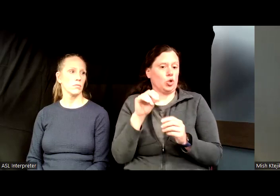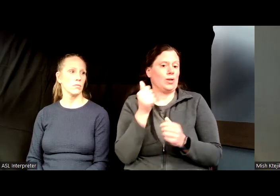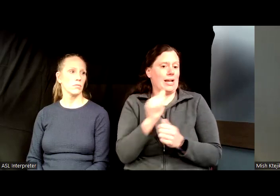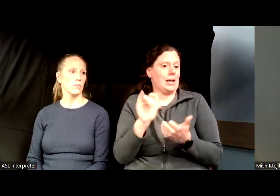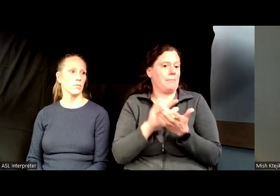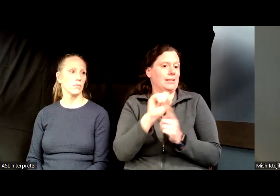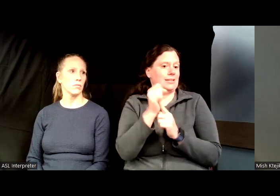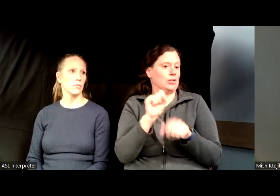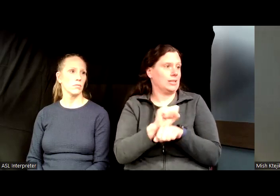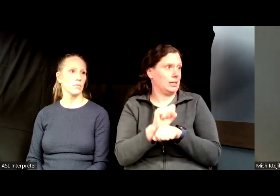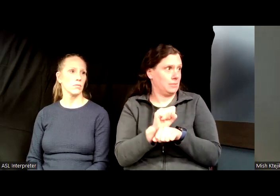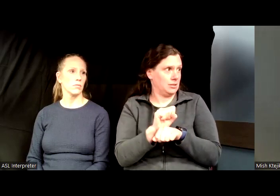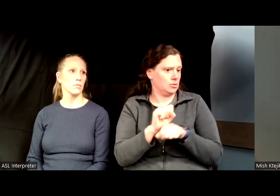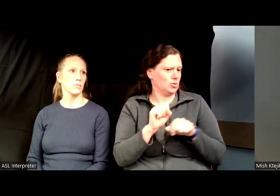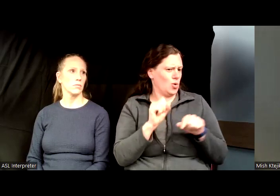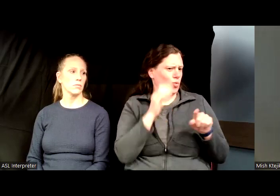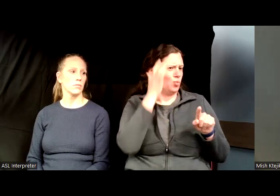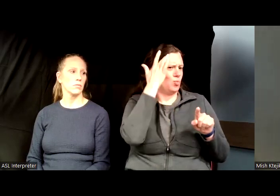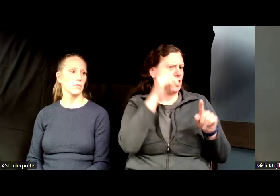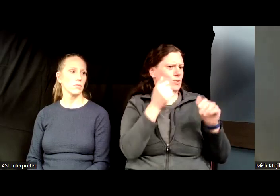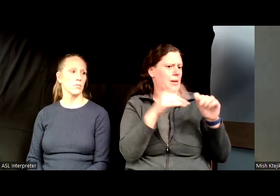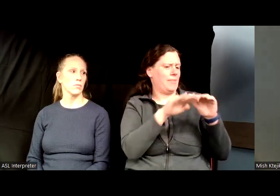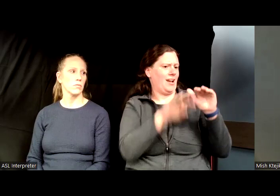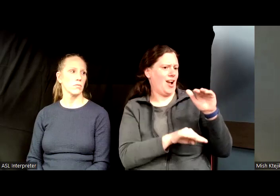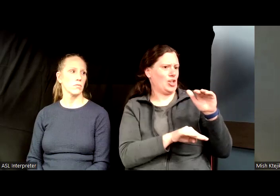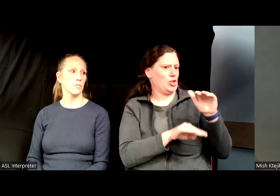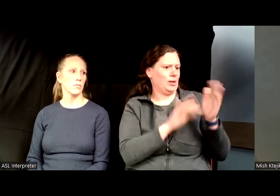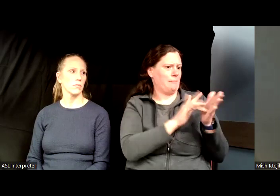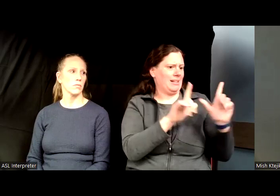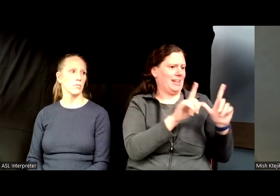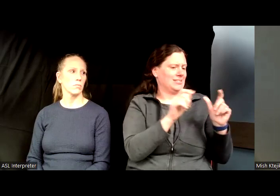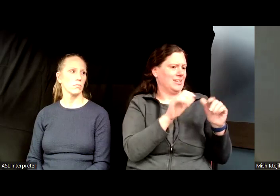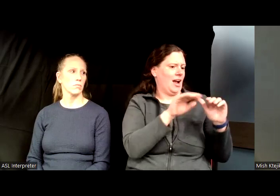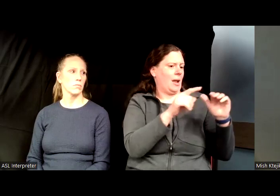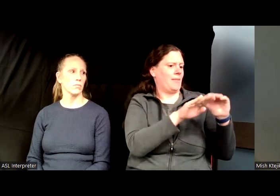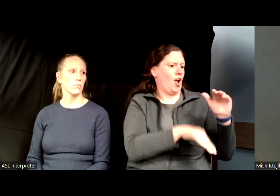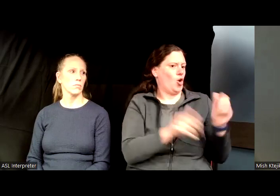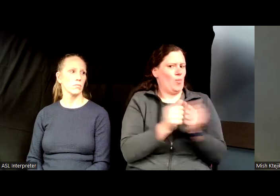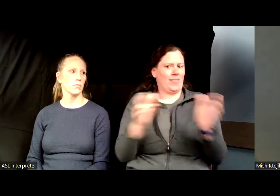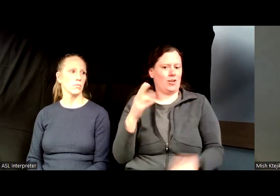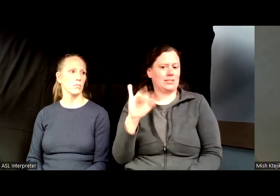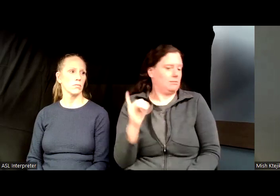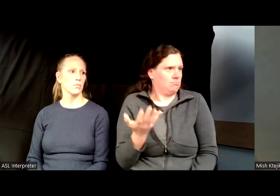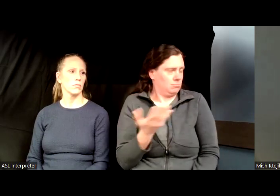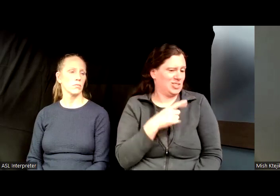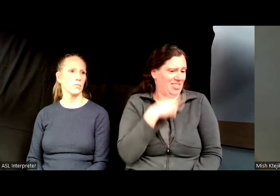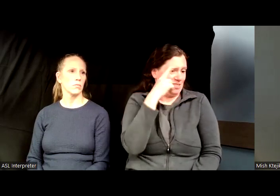HCI in order to do any medical jobs. Why would they